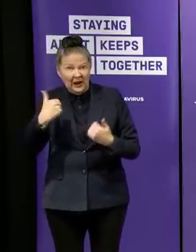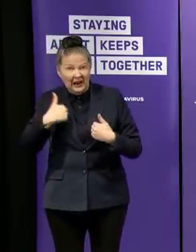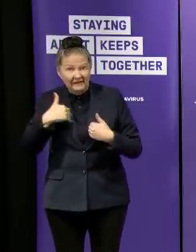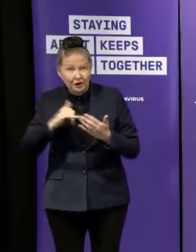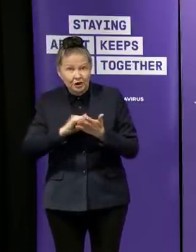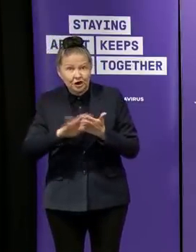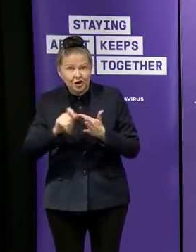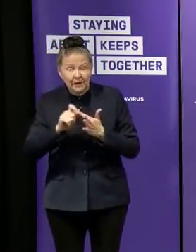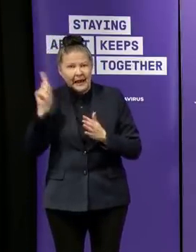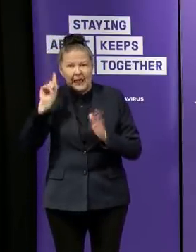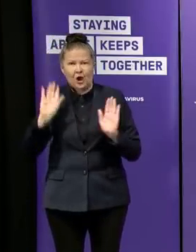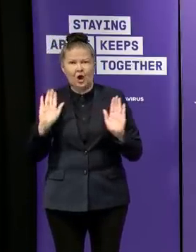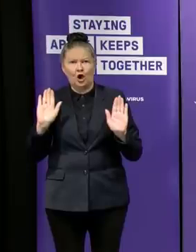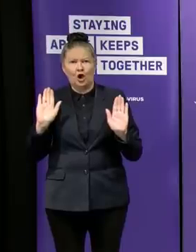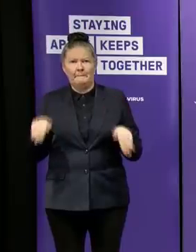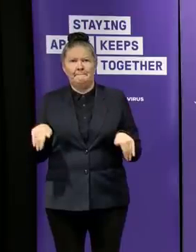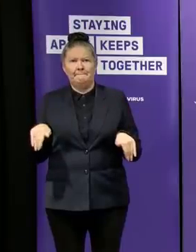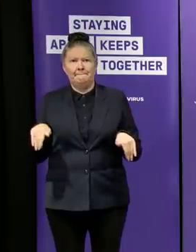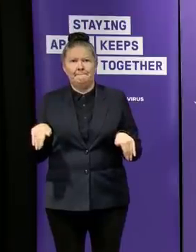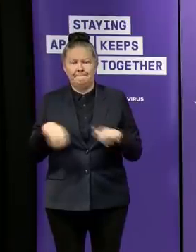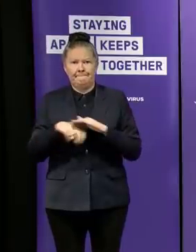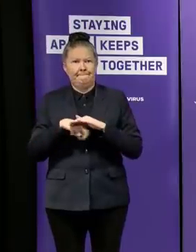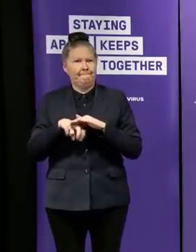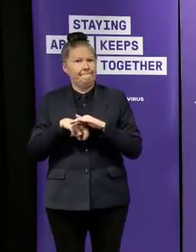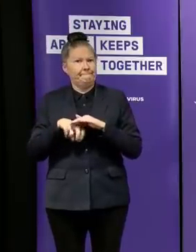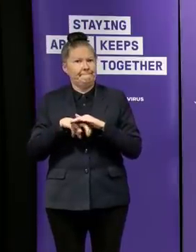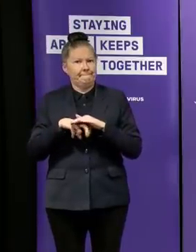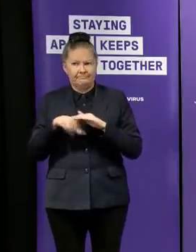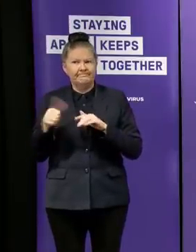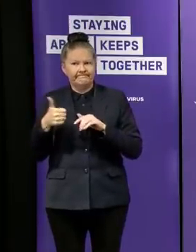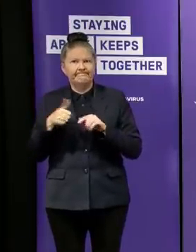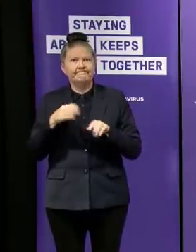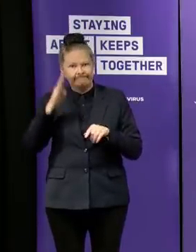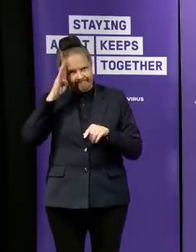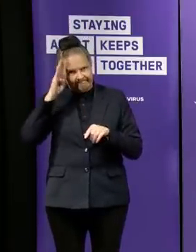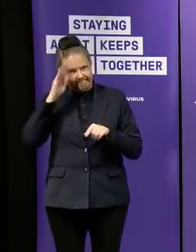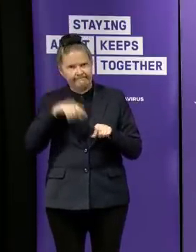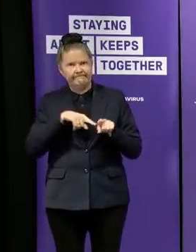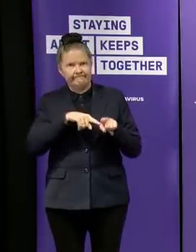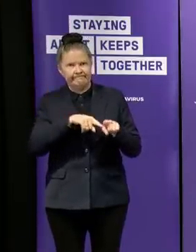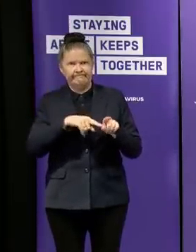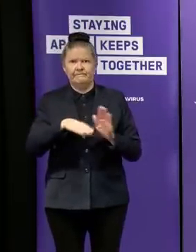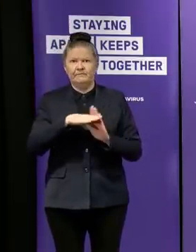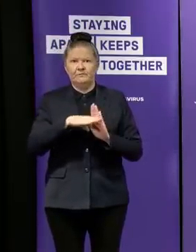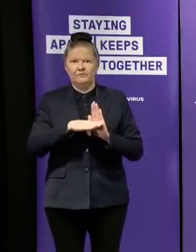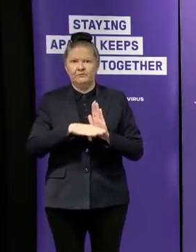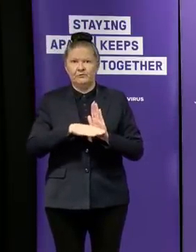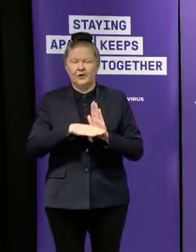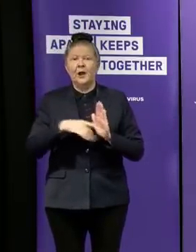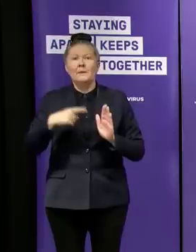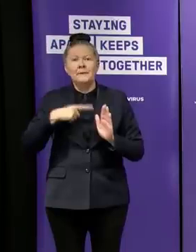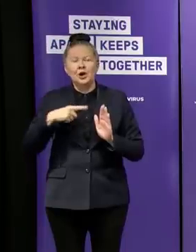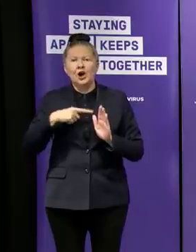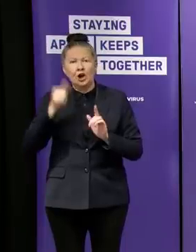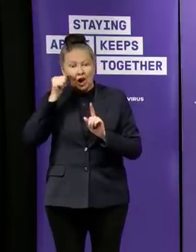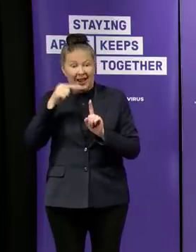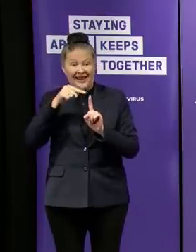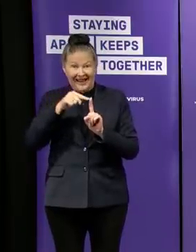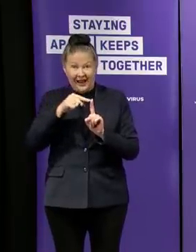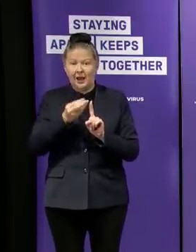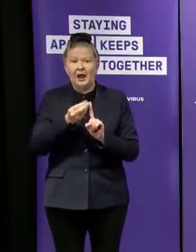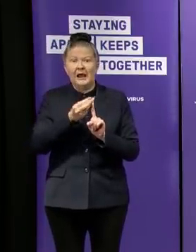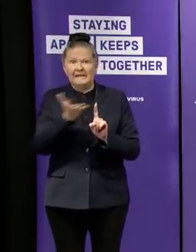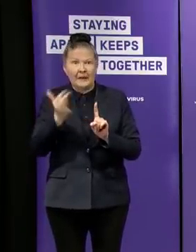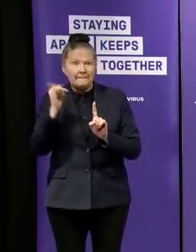self-isolating under the rules of now not just the close contacts of the 3 positive